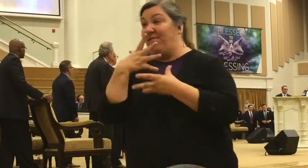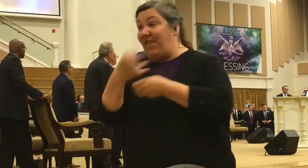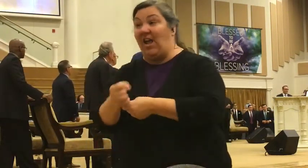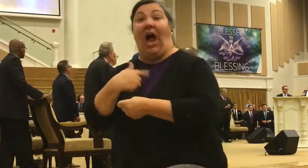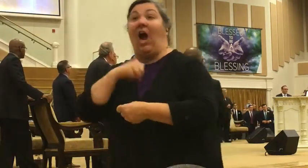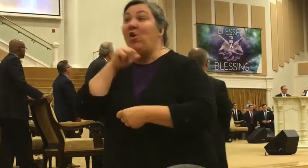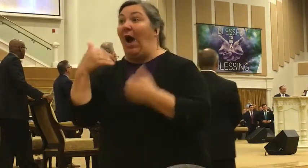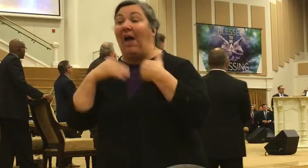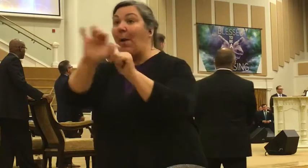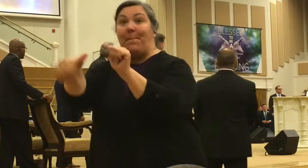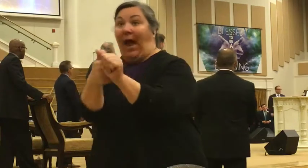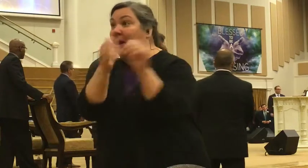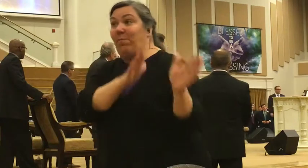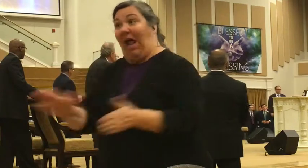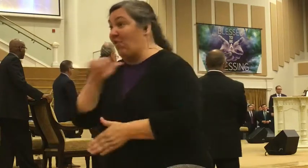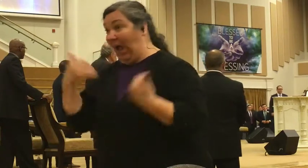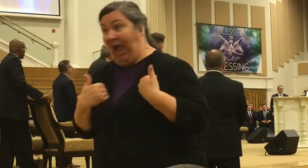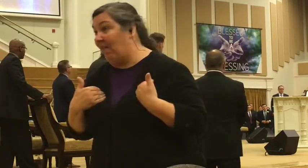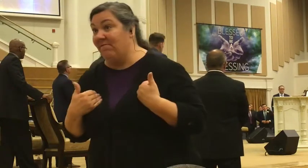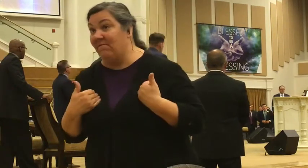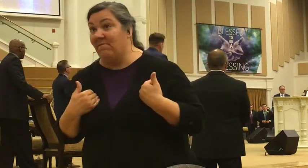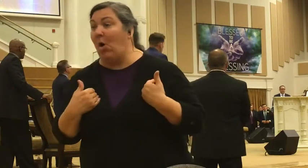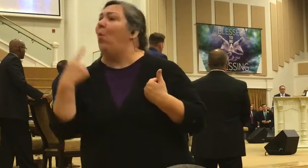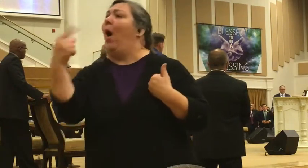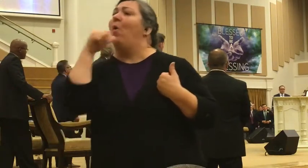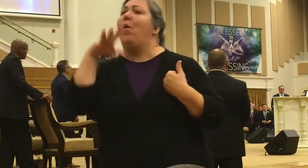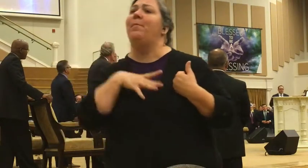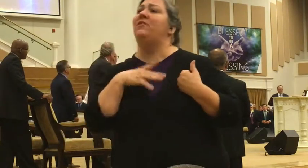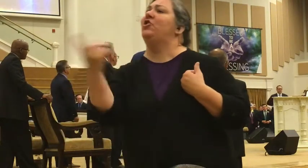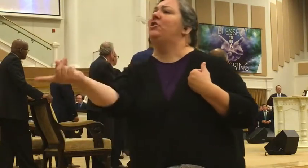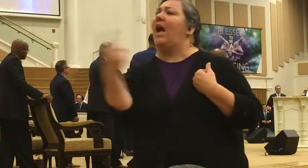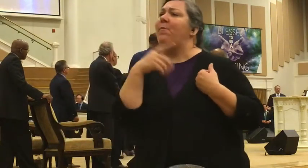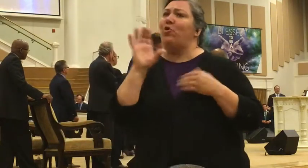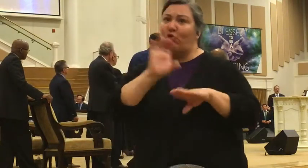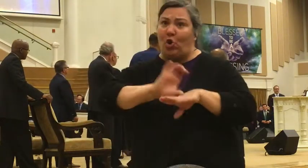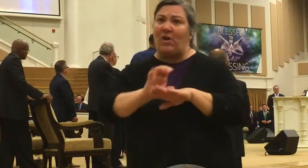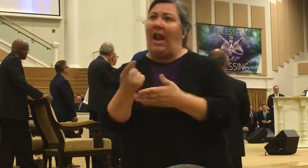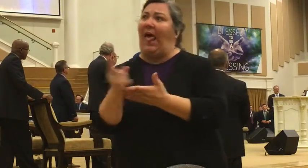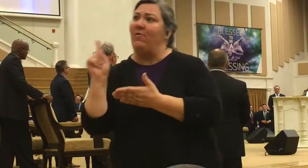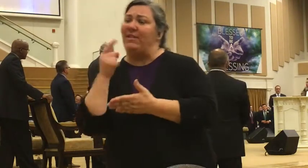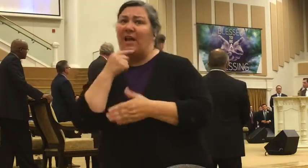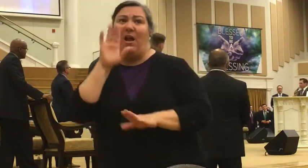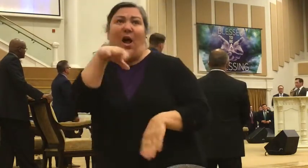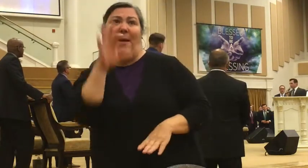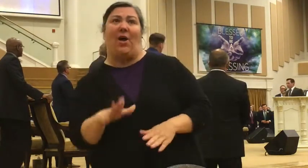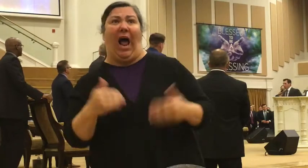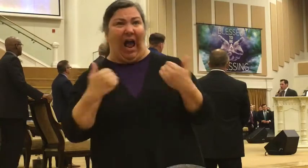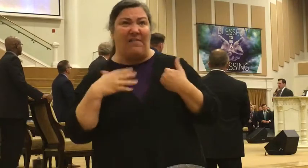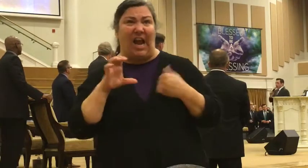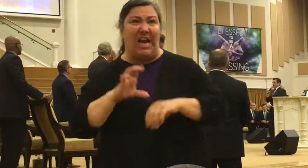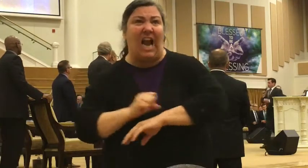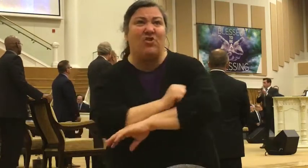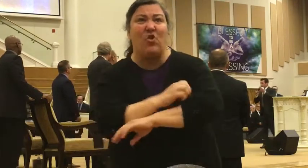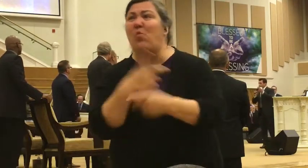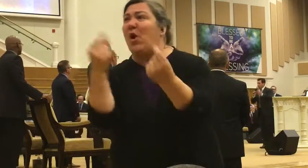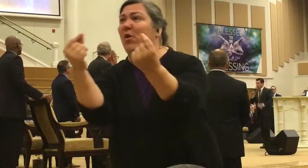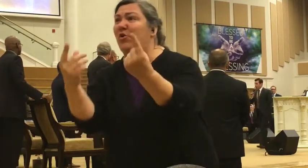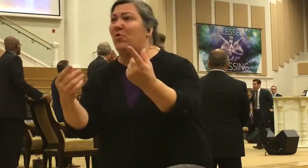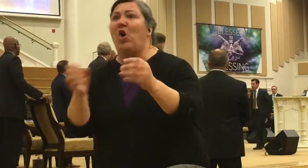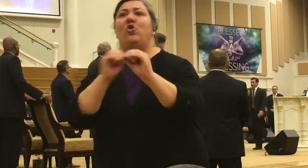plan. When we had a lady come to church last week, she said, I've got cancer, Pastor. What am I going to do? There's